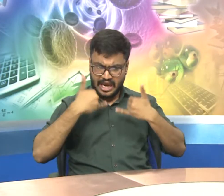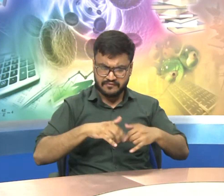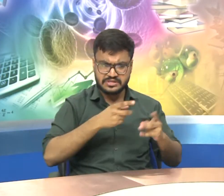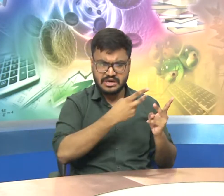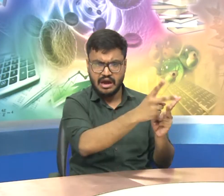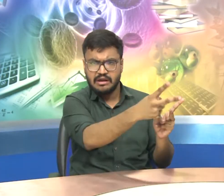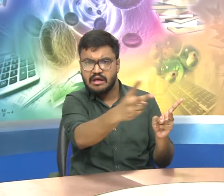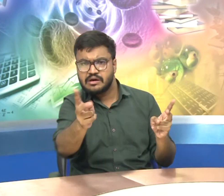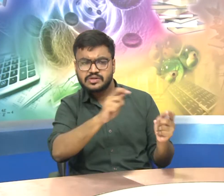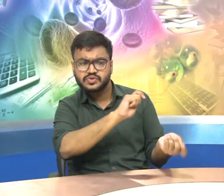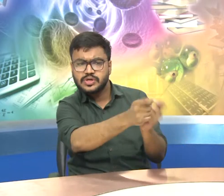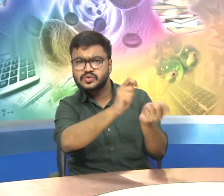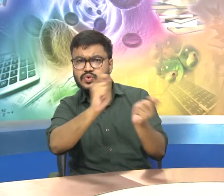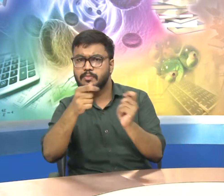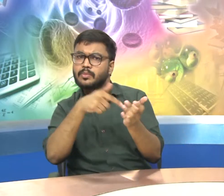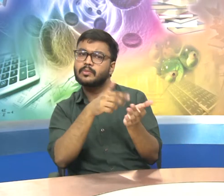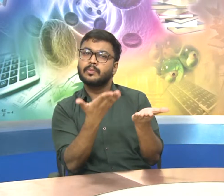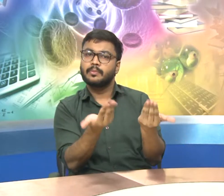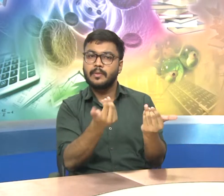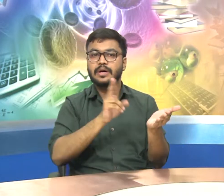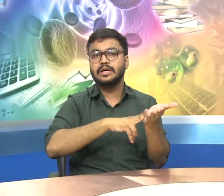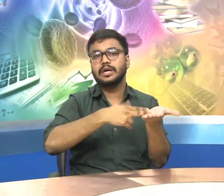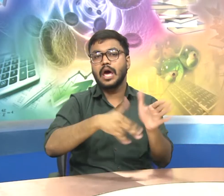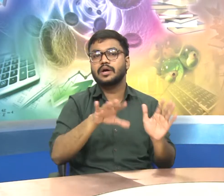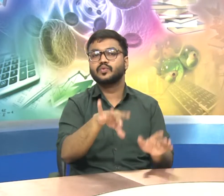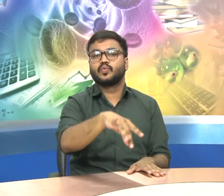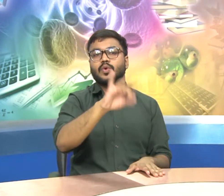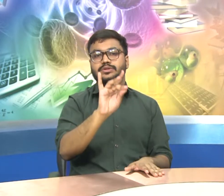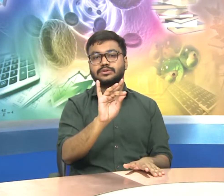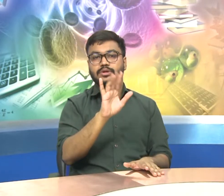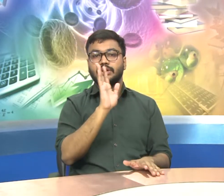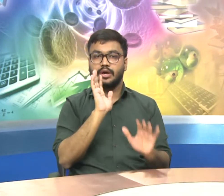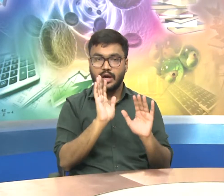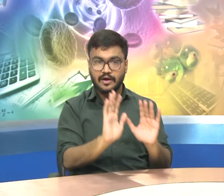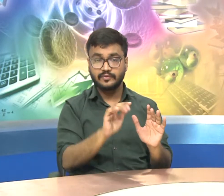He knew that organisms show variations.